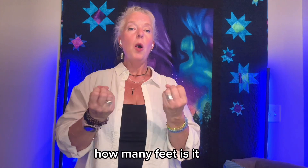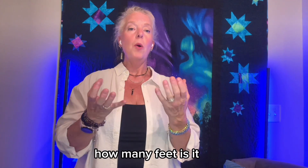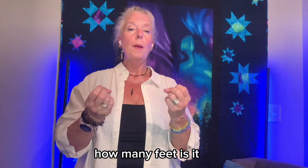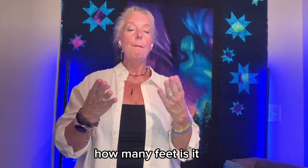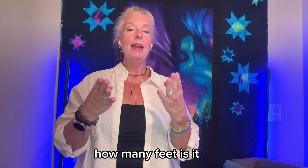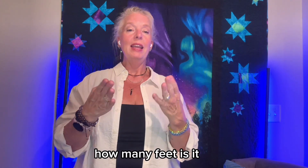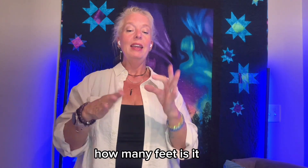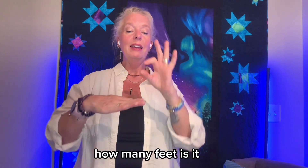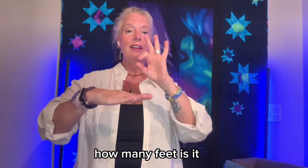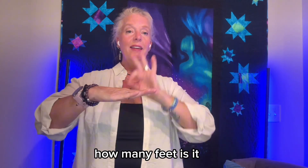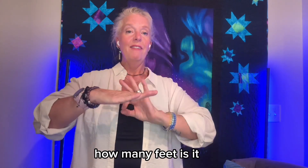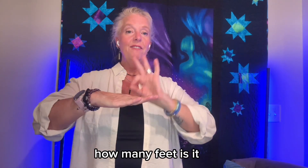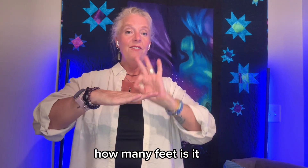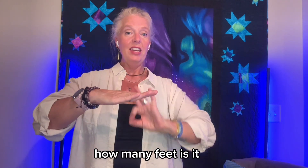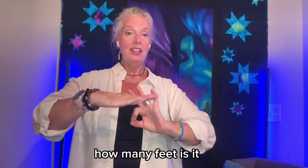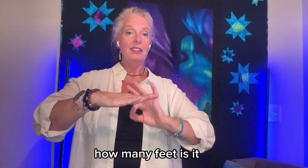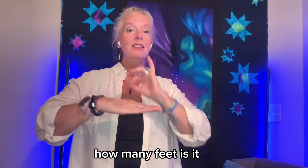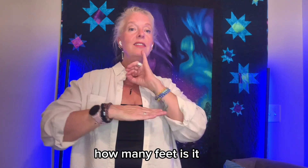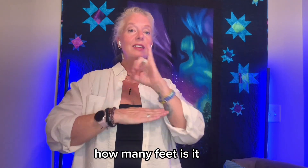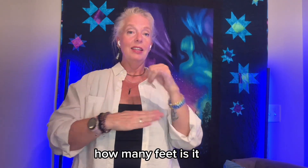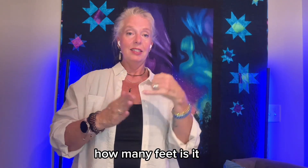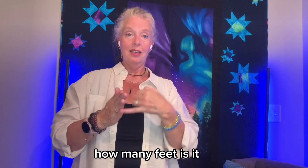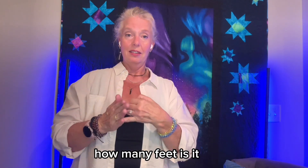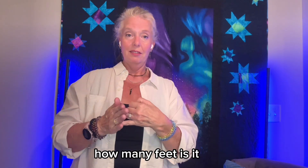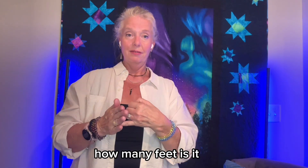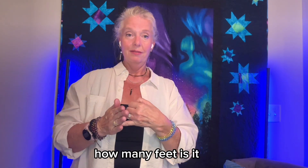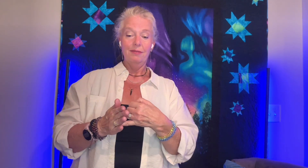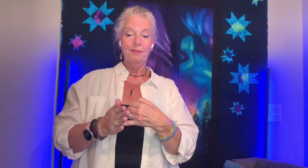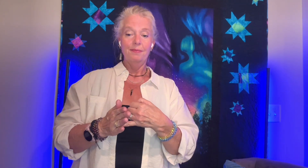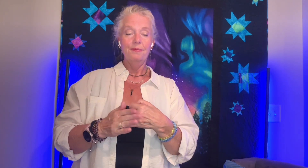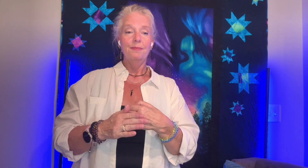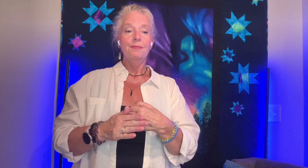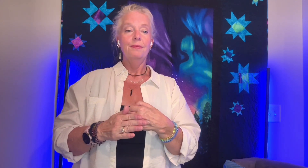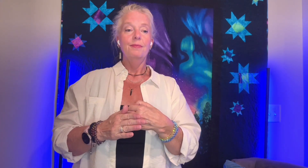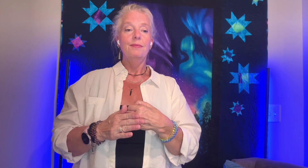How many feet is it?